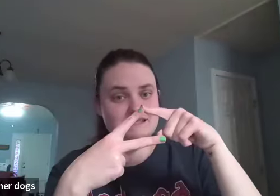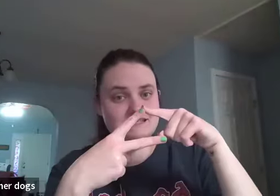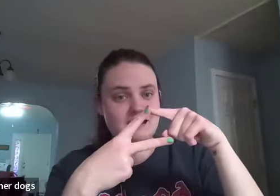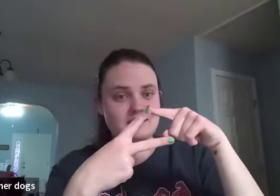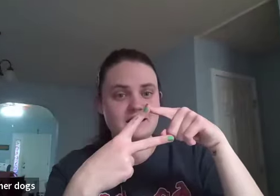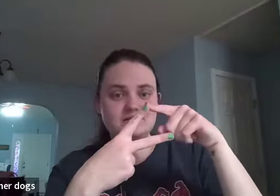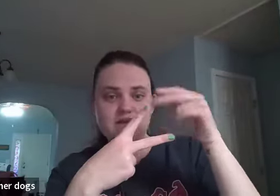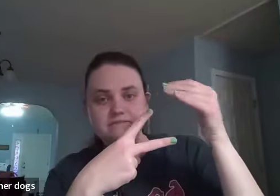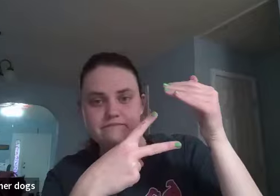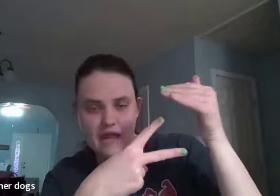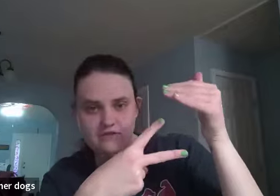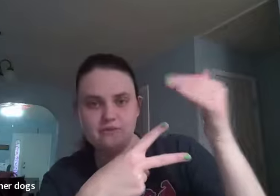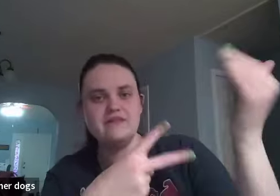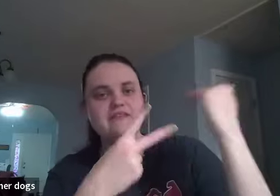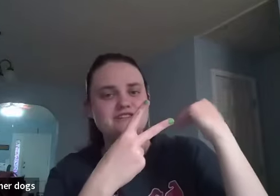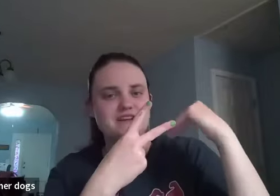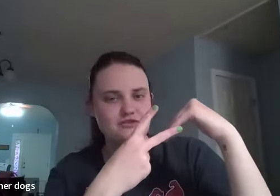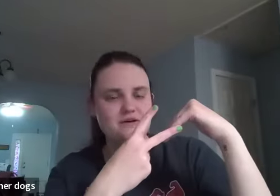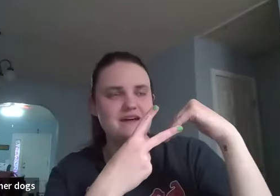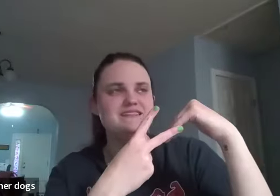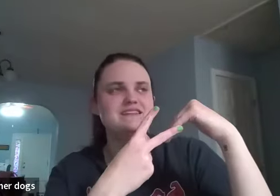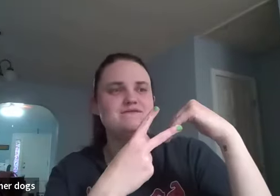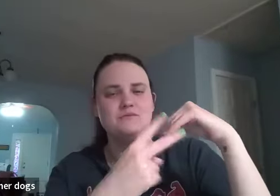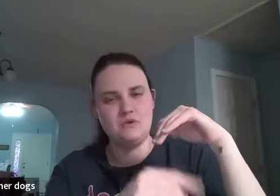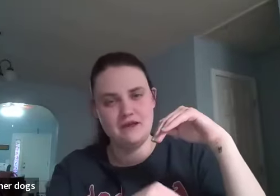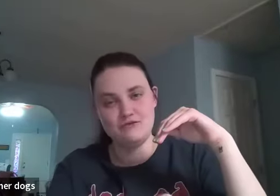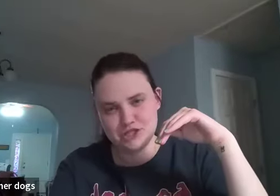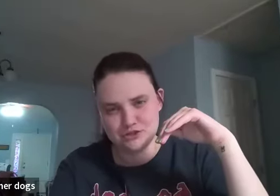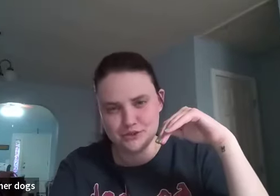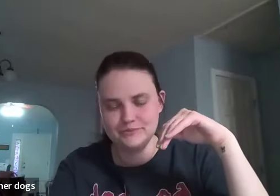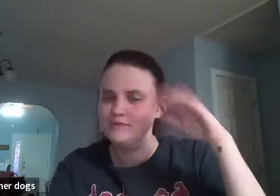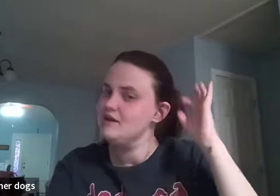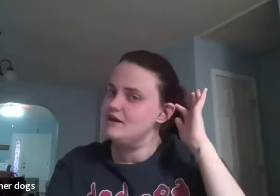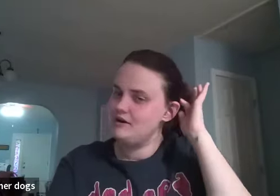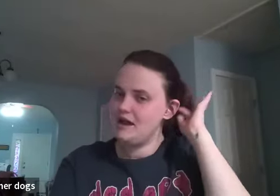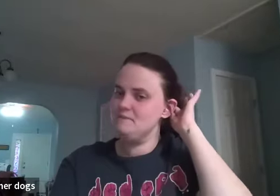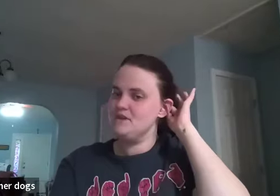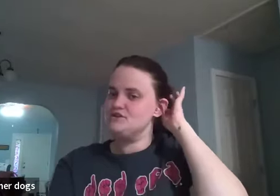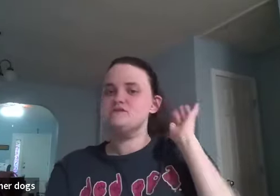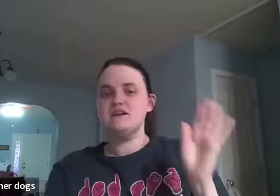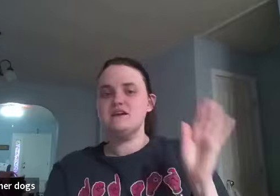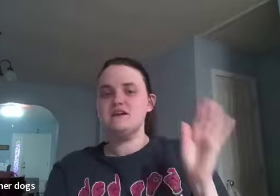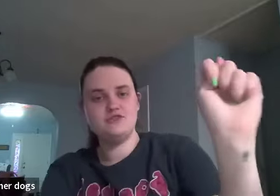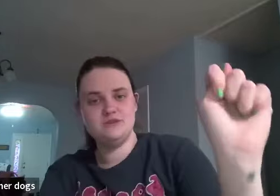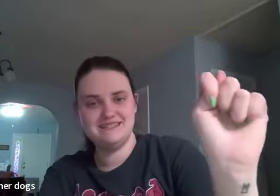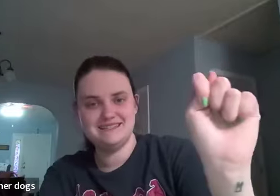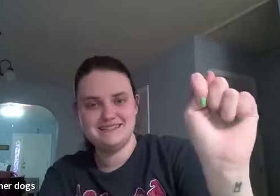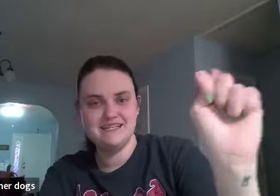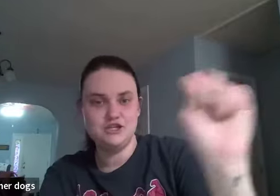is the sign that's like bathroom, and then there's another one that is the sign for more like restroom. Okay. So the sign for bathroom is it's a T